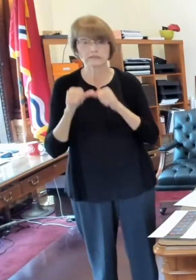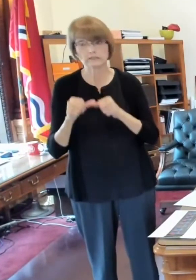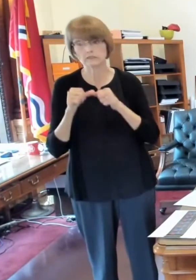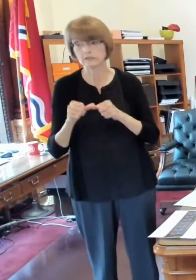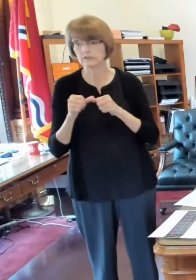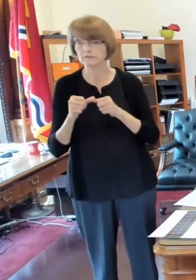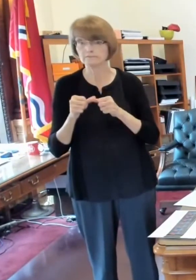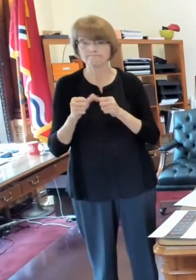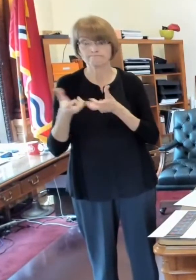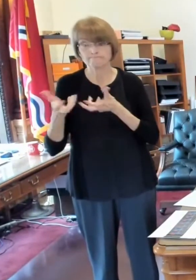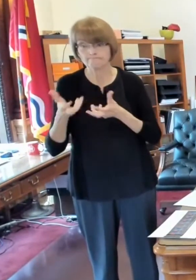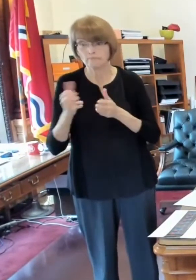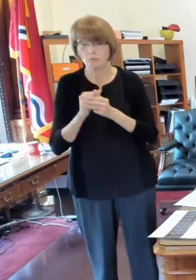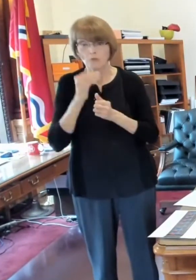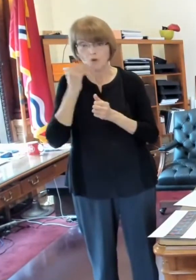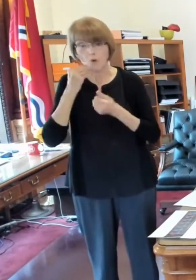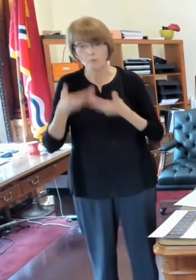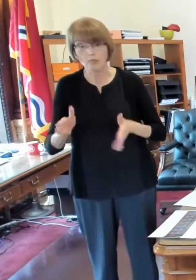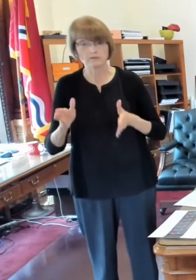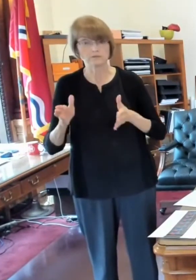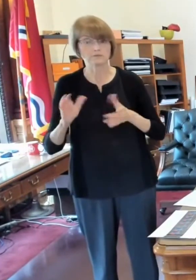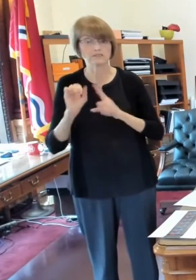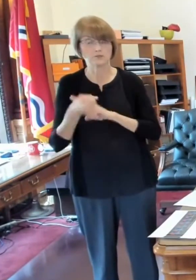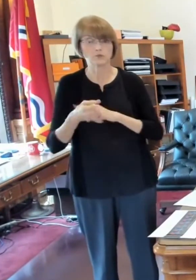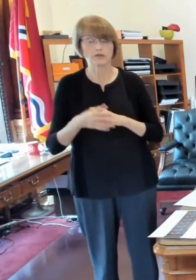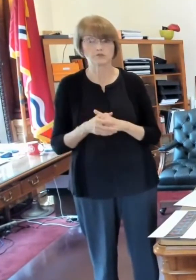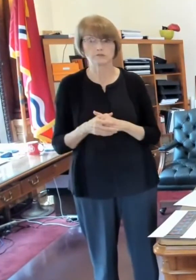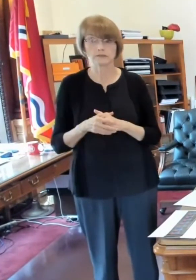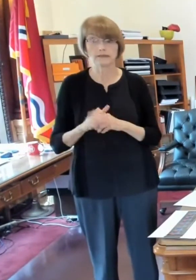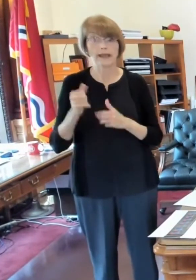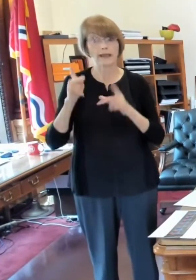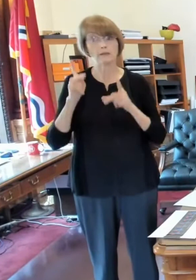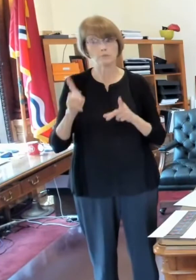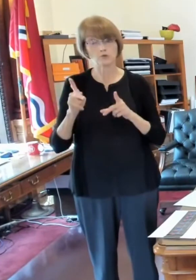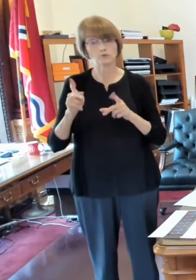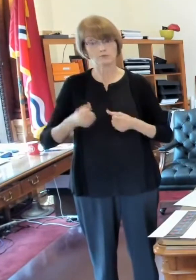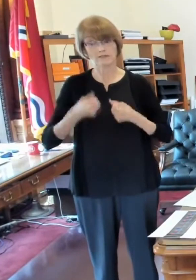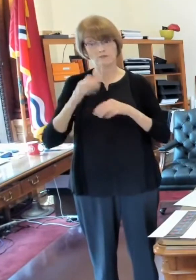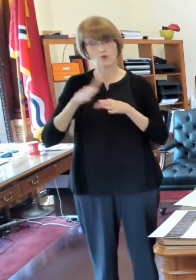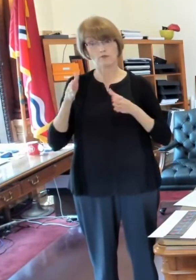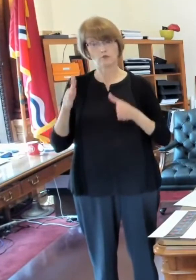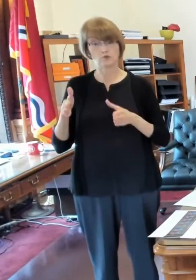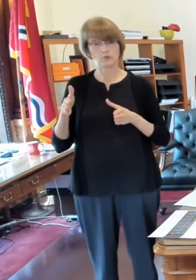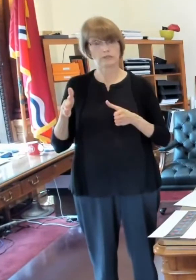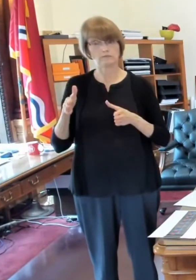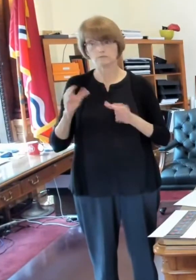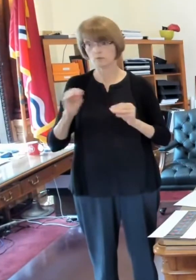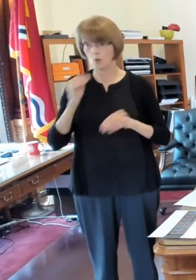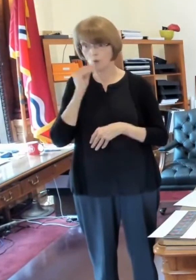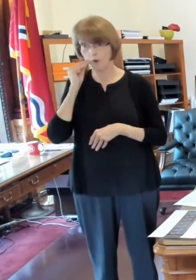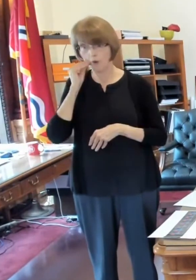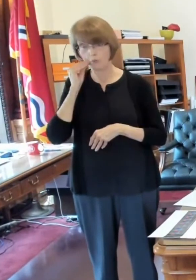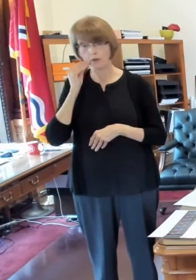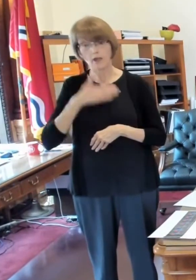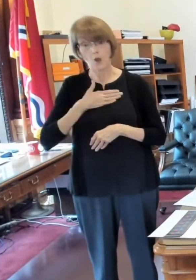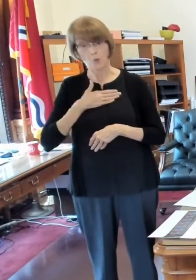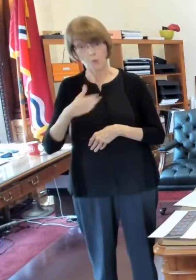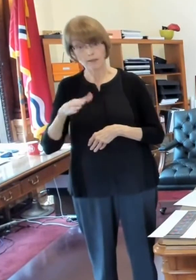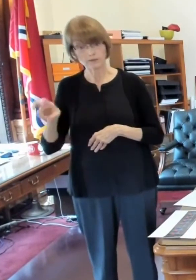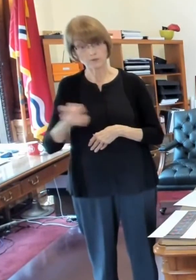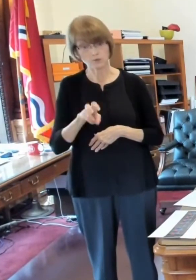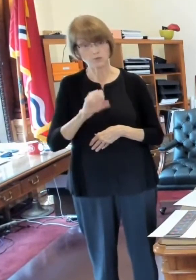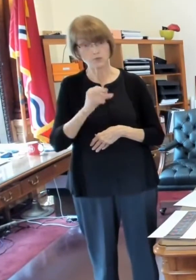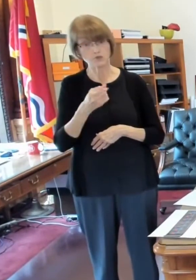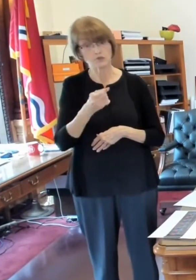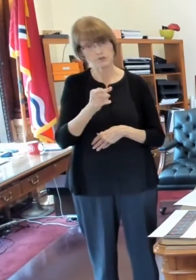And anyone who is on the street now who is willing to go into shelter, we will help